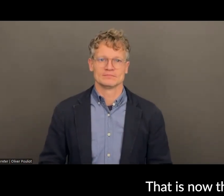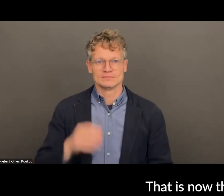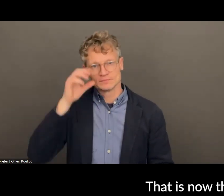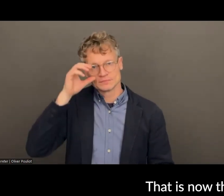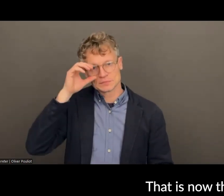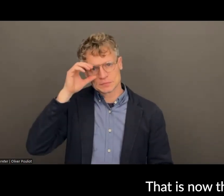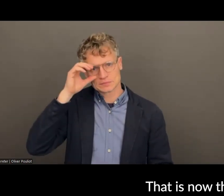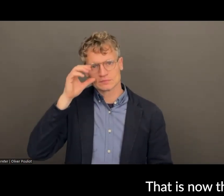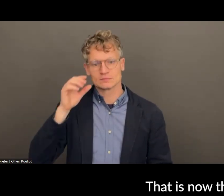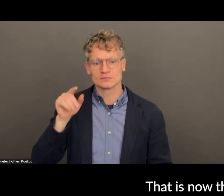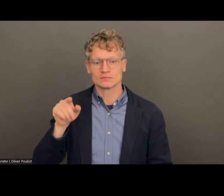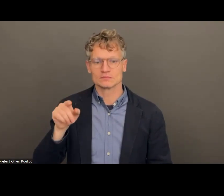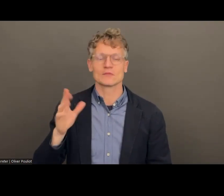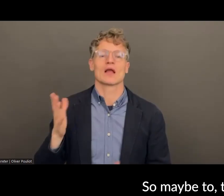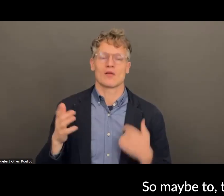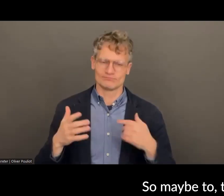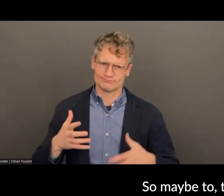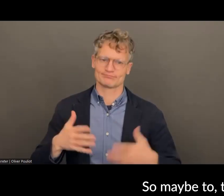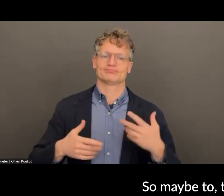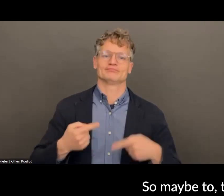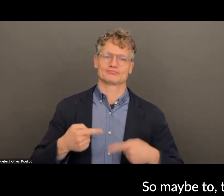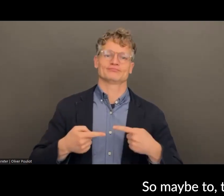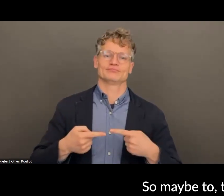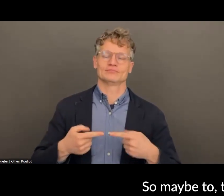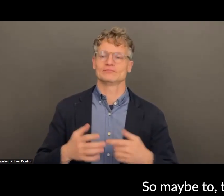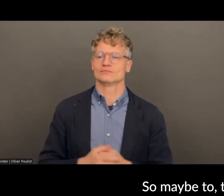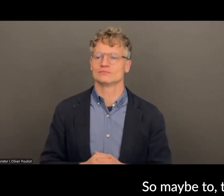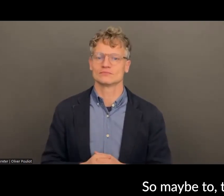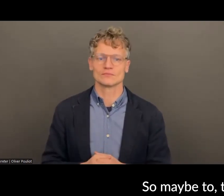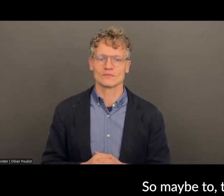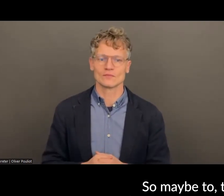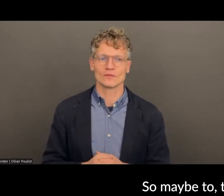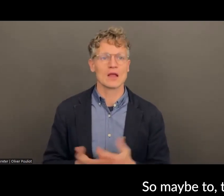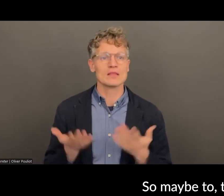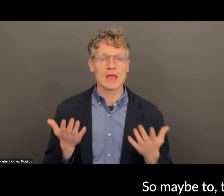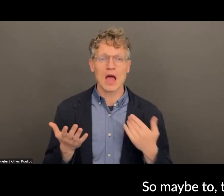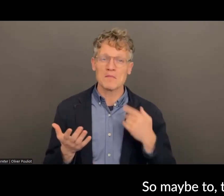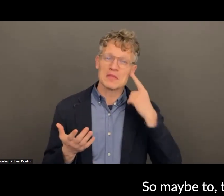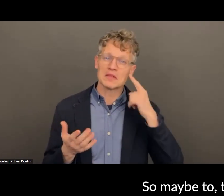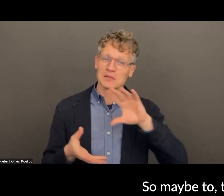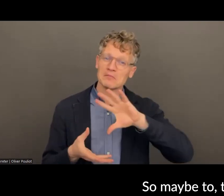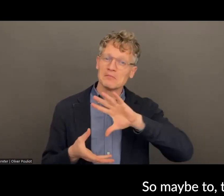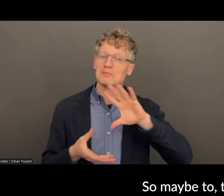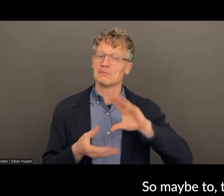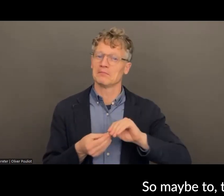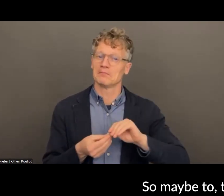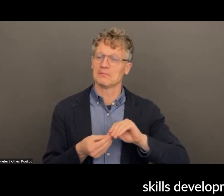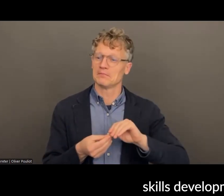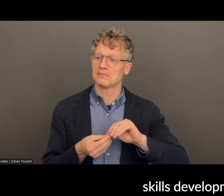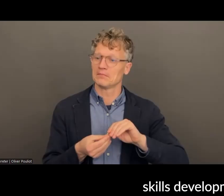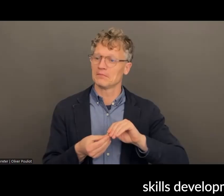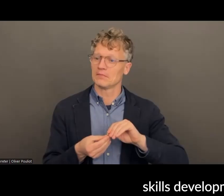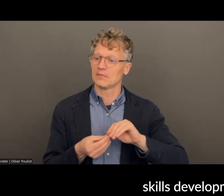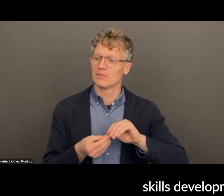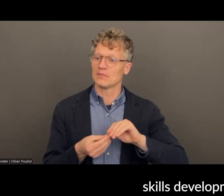planning, the execution, and the follow-up. So maybe to conclude this is I can say that by